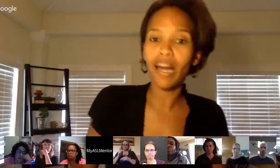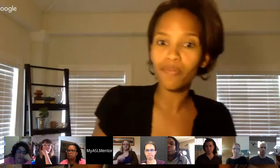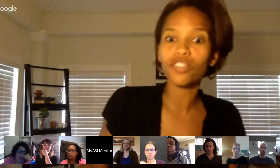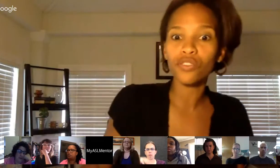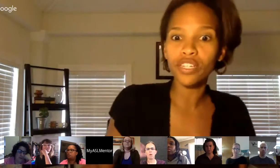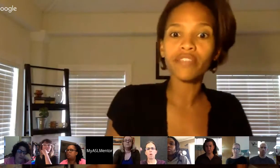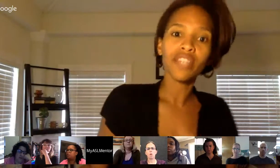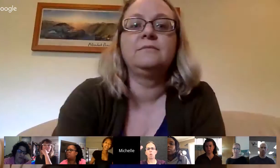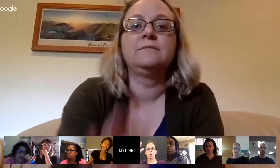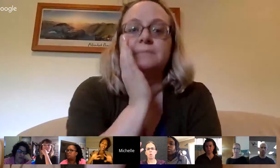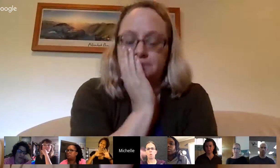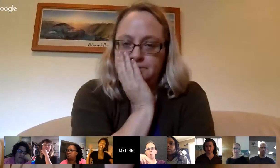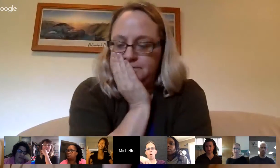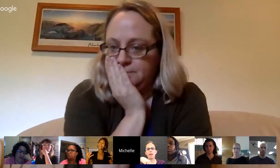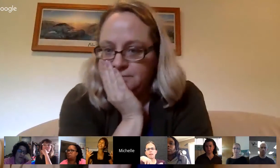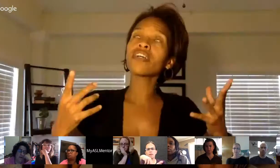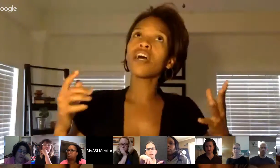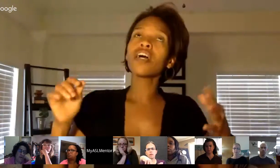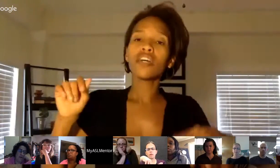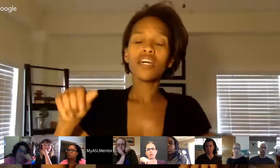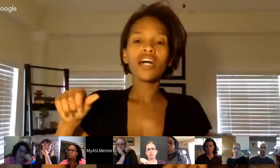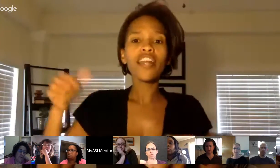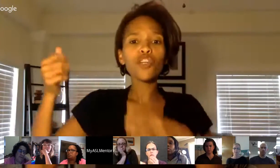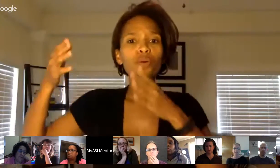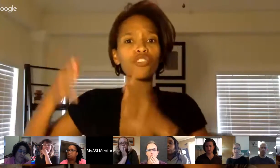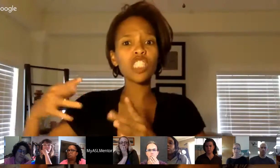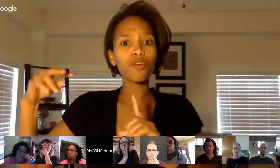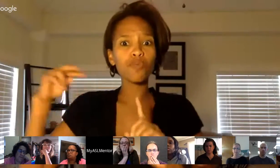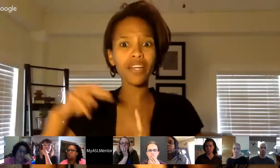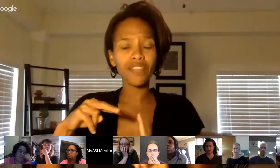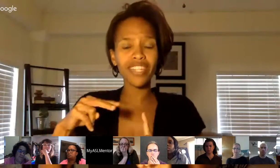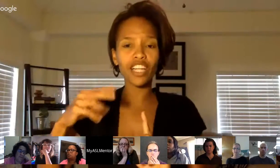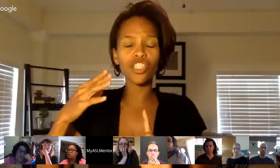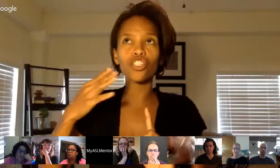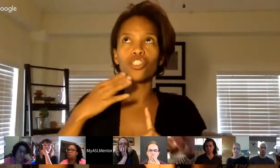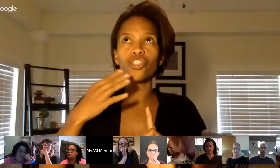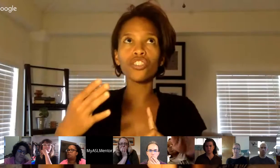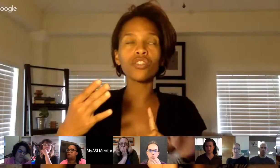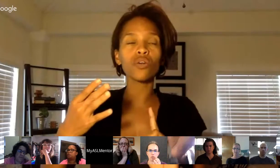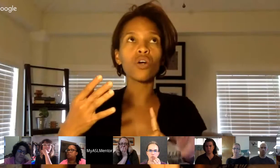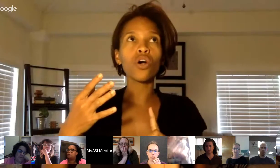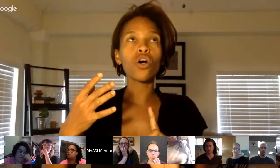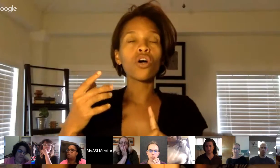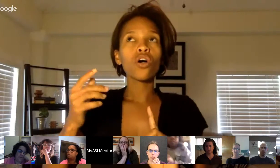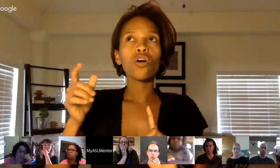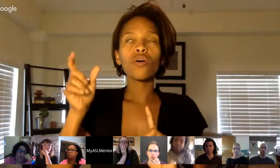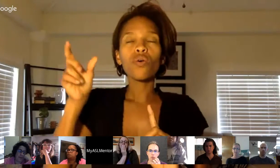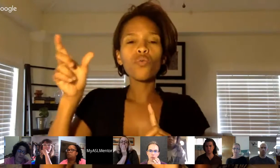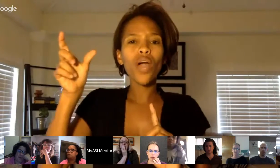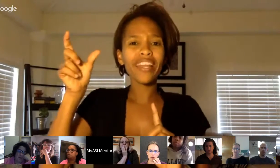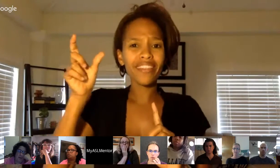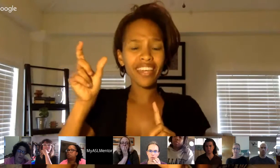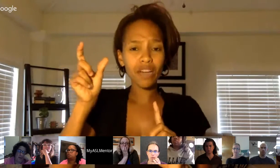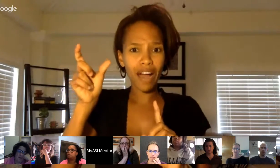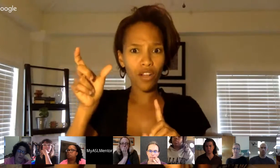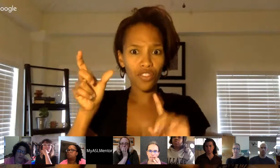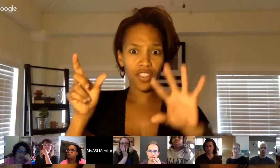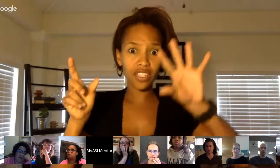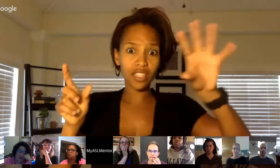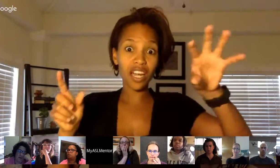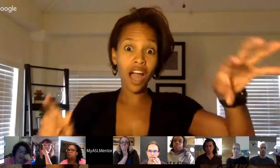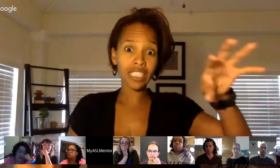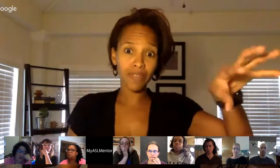perspective. Absolutely. I think gaining another person's perspective is actually a good way to think